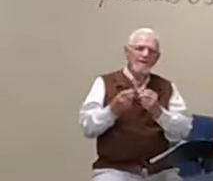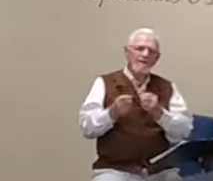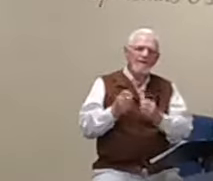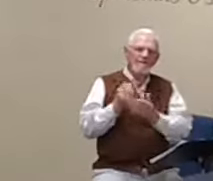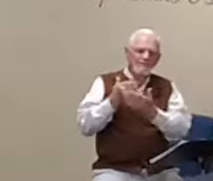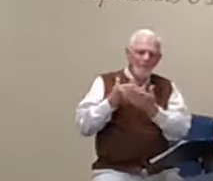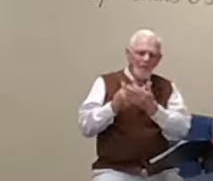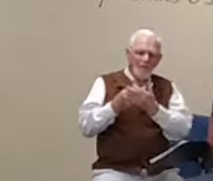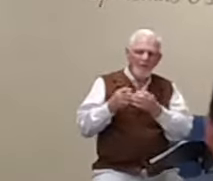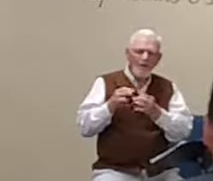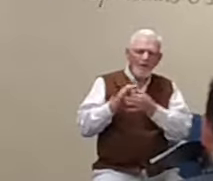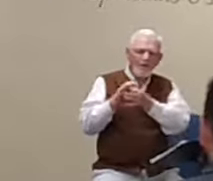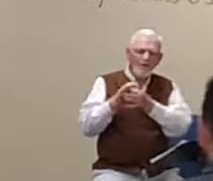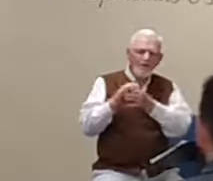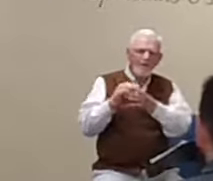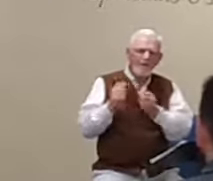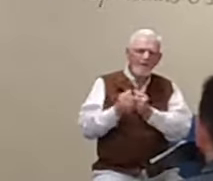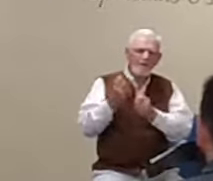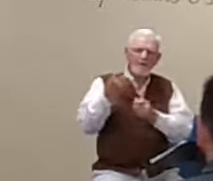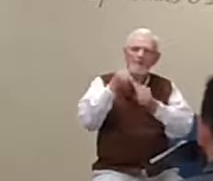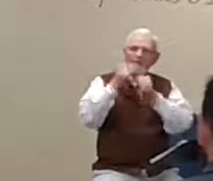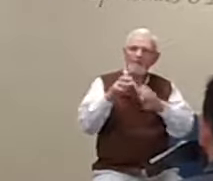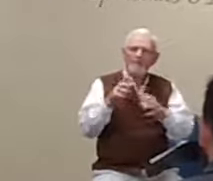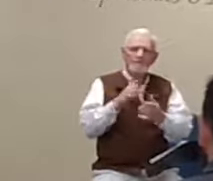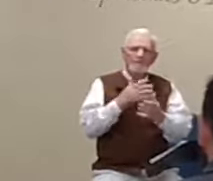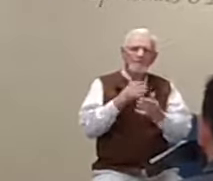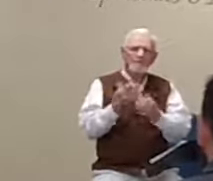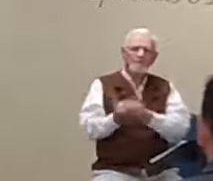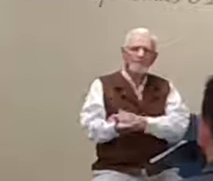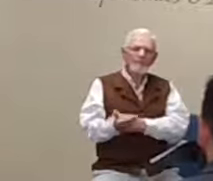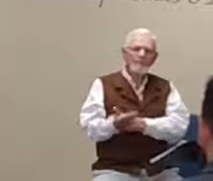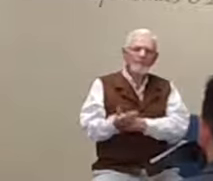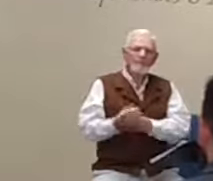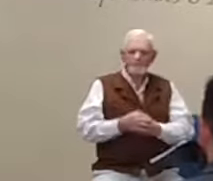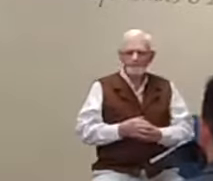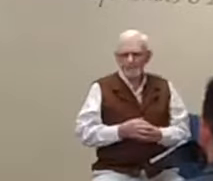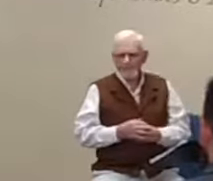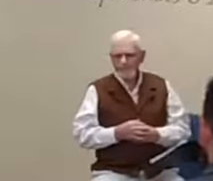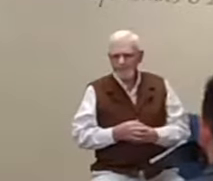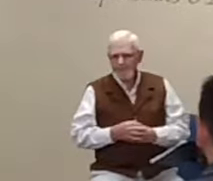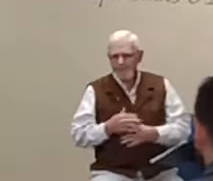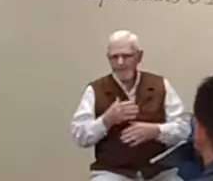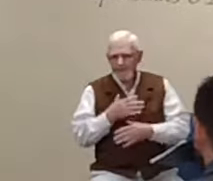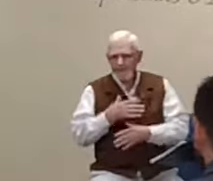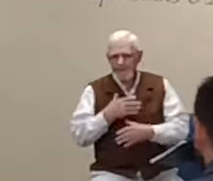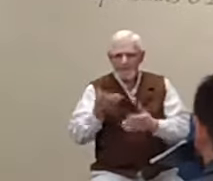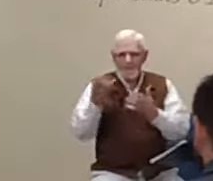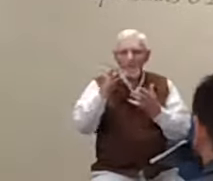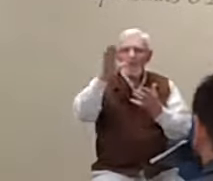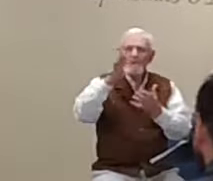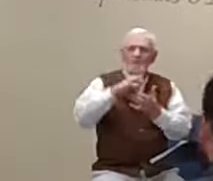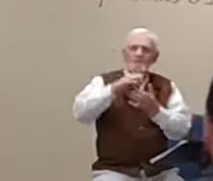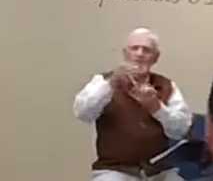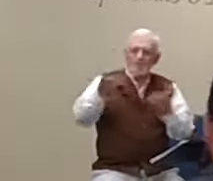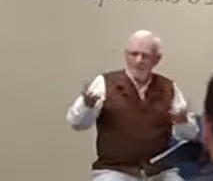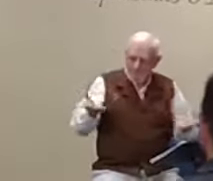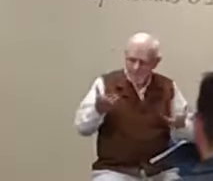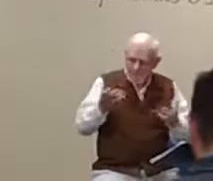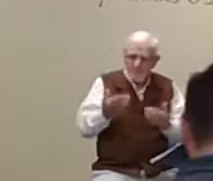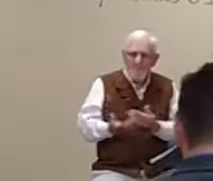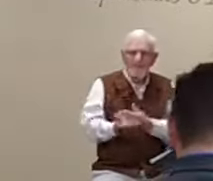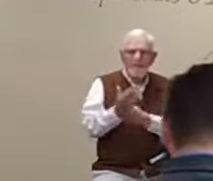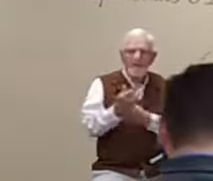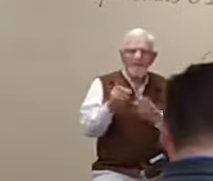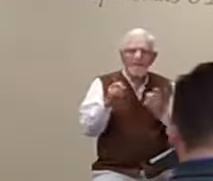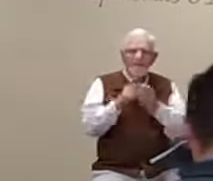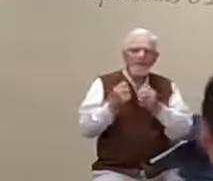relationship with you. Lord, I ask you please bless the singing this morning. Lord, I ask you please bring your spirit in here this morning, that you would meet with us, that